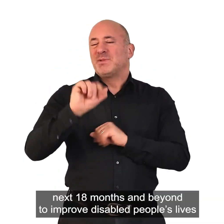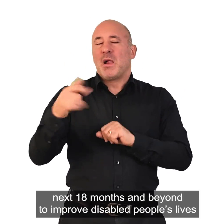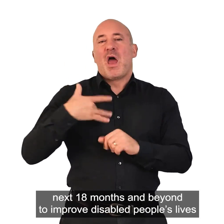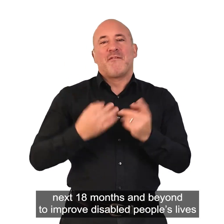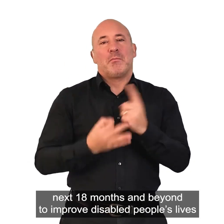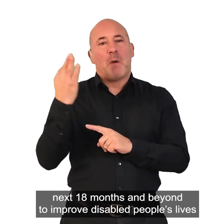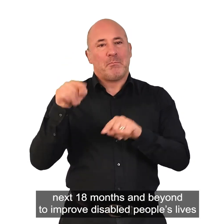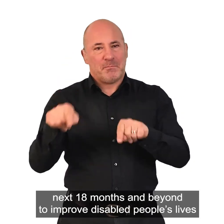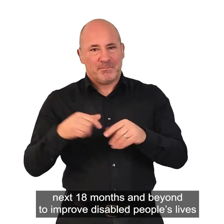people's lives.